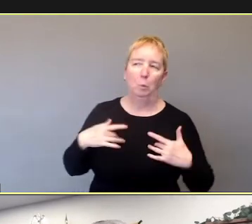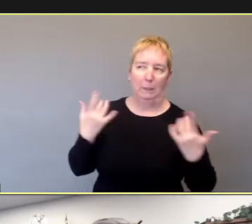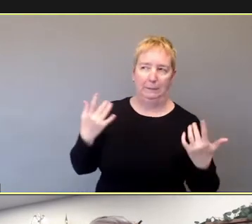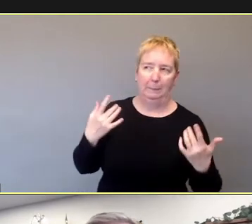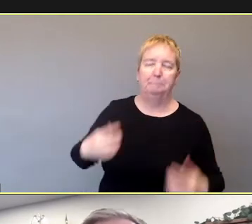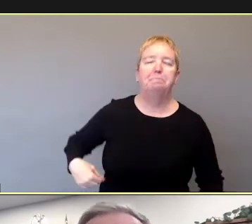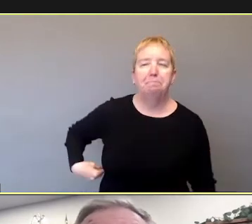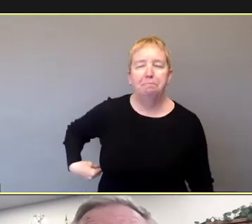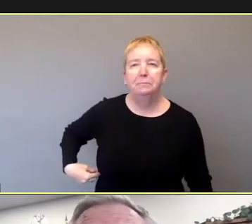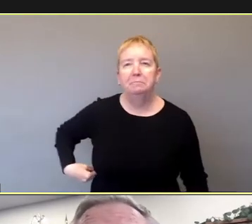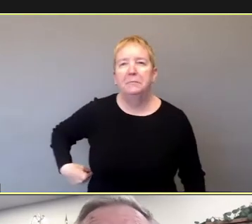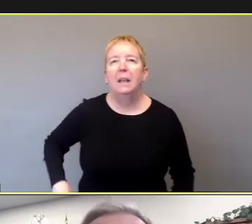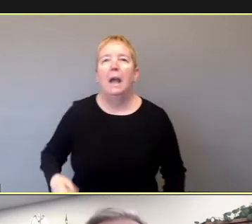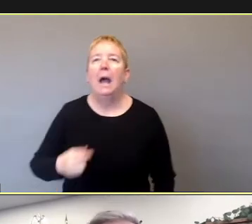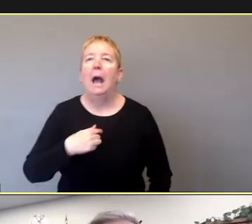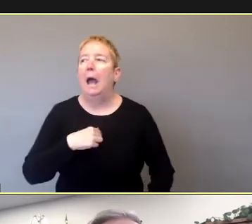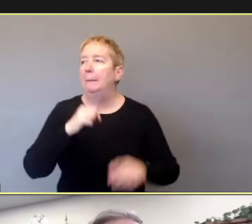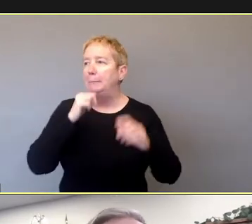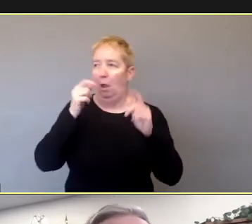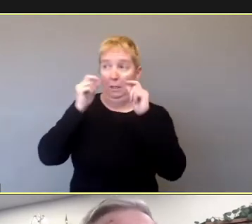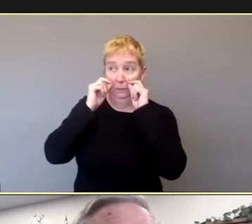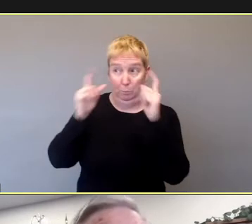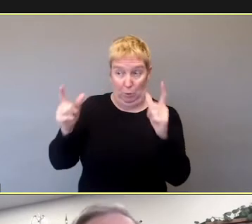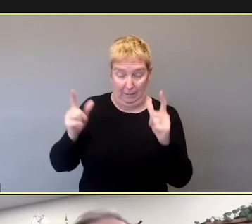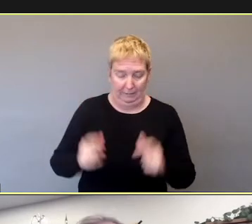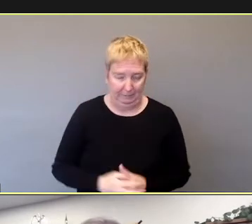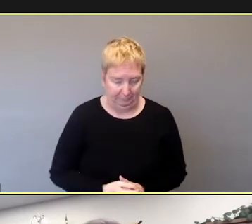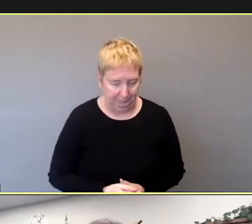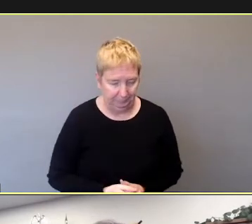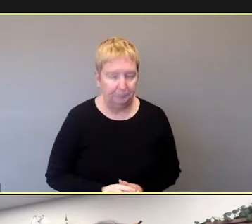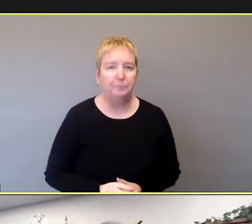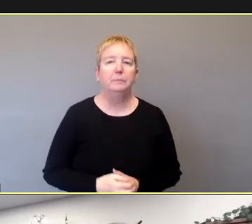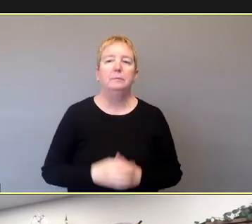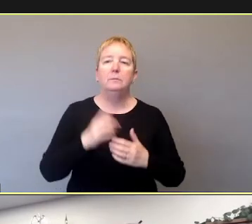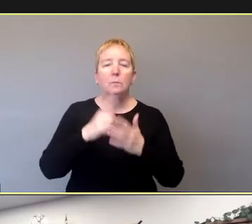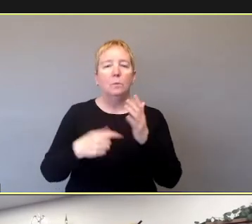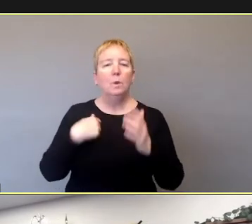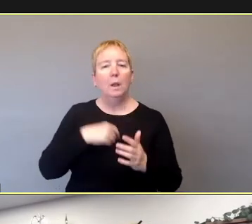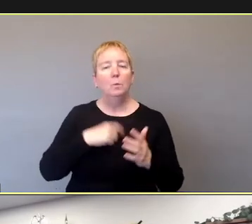not surprised at all. I think, what we're seeing is shifts in the